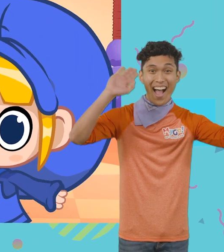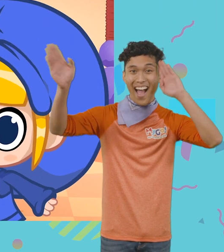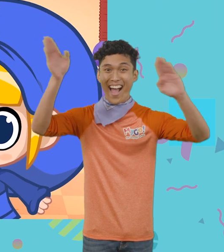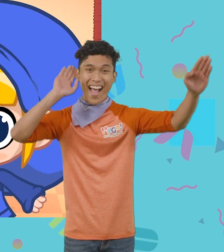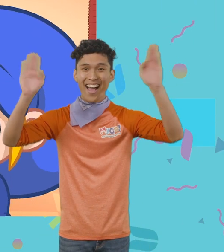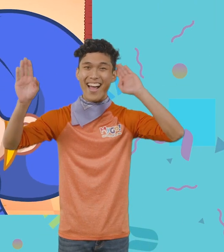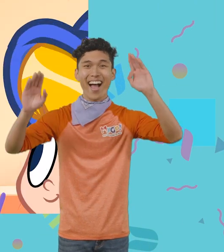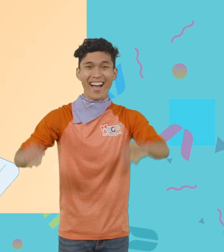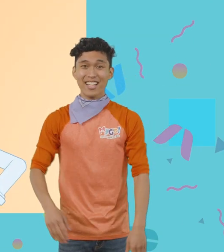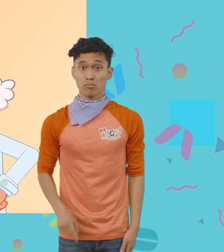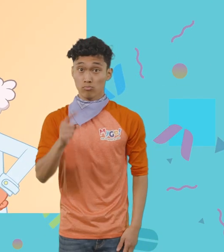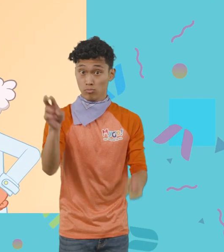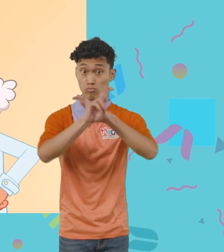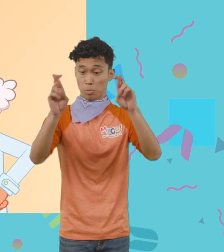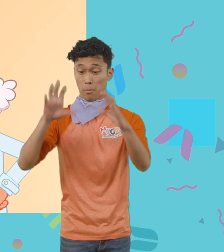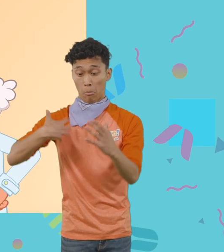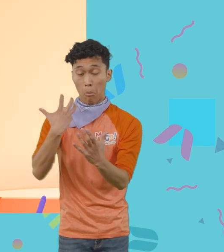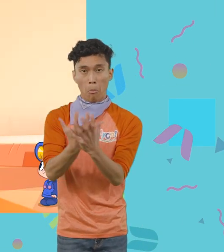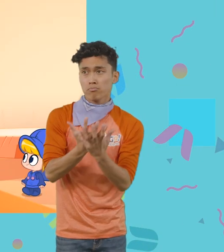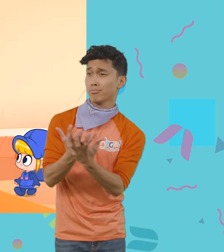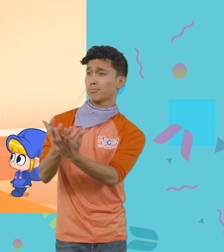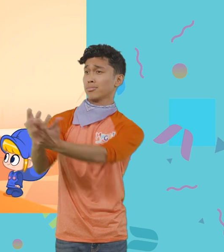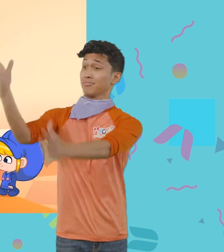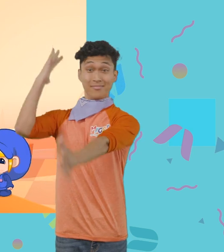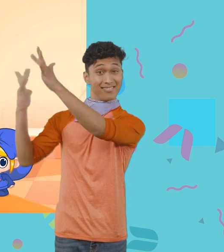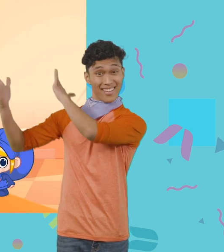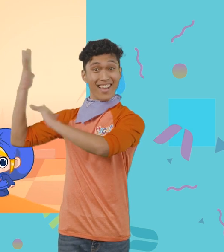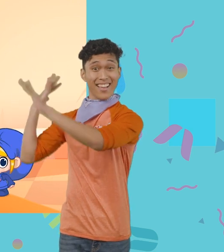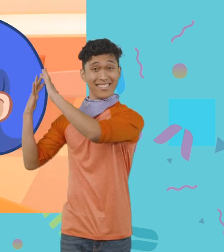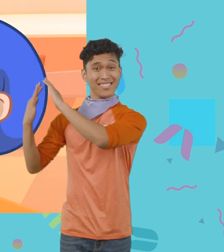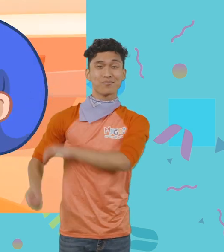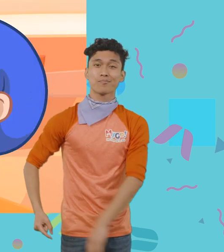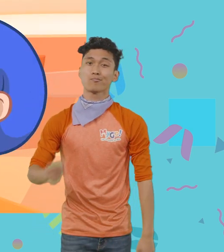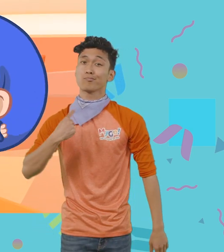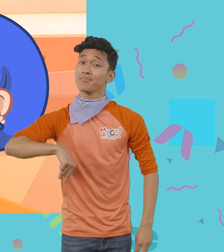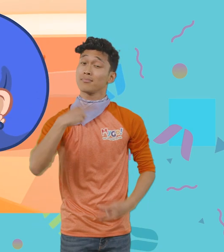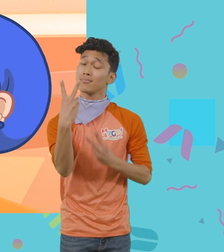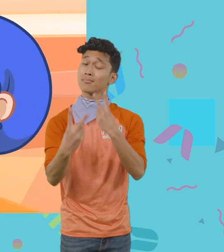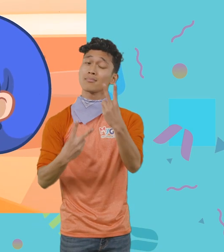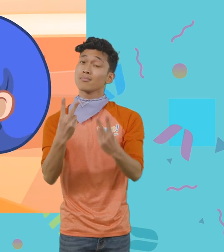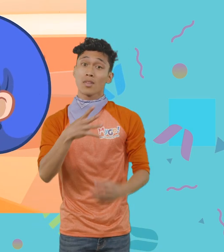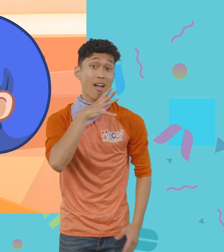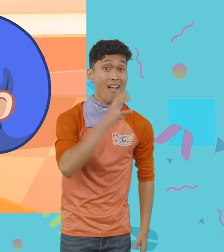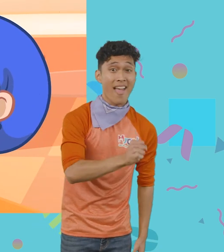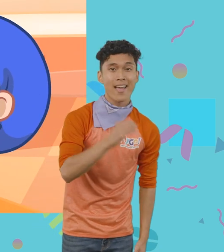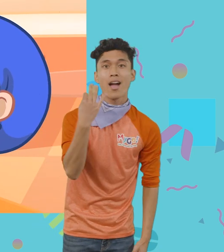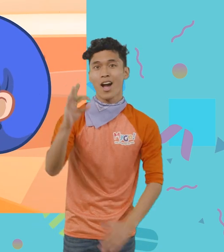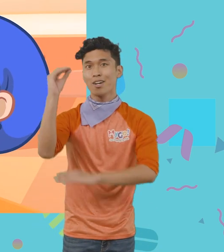Hi, everybody. Are you ready to come travel back in time with us? We're going to visit the age of